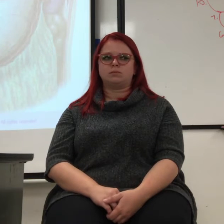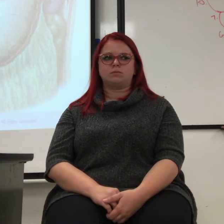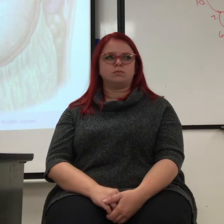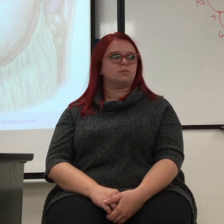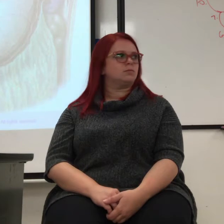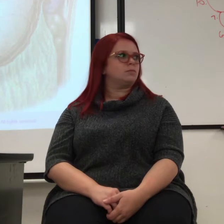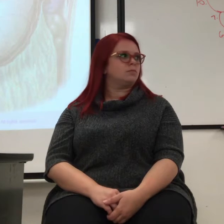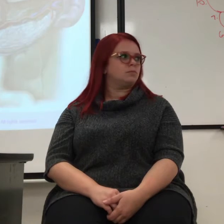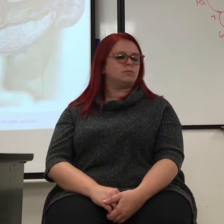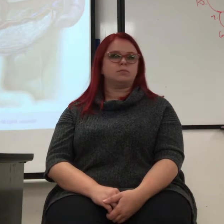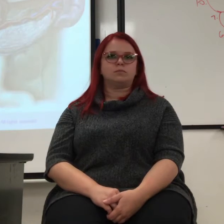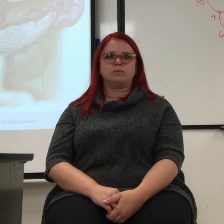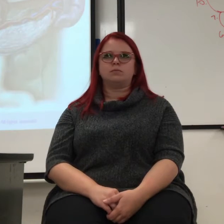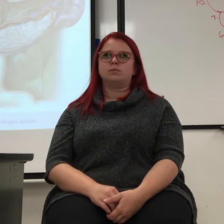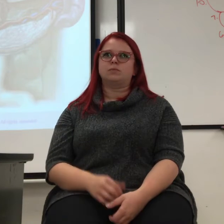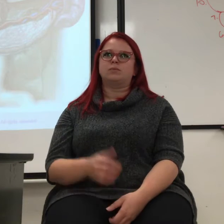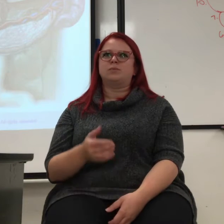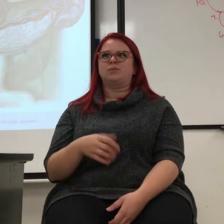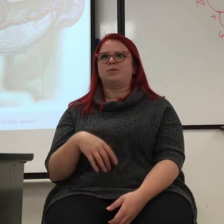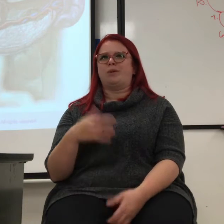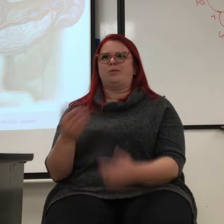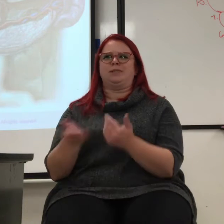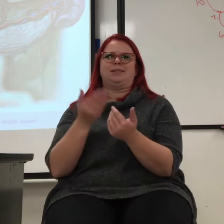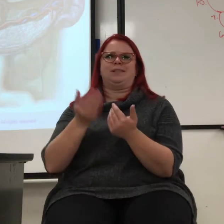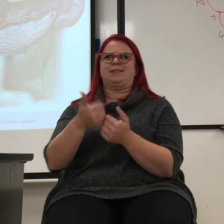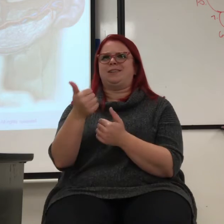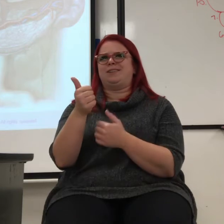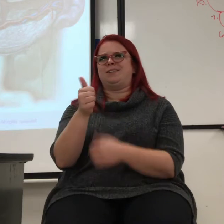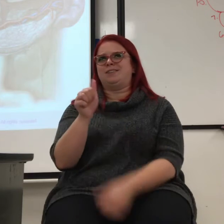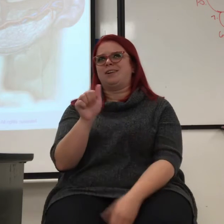Piece of cake, just 10 arteries. You'll get the hang of it real quick.